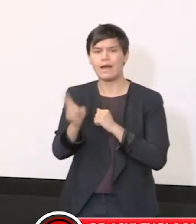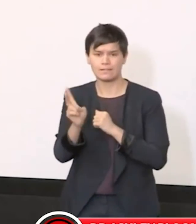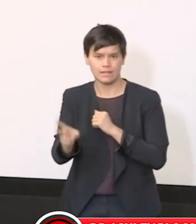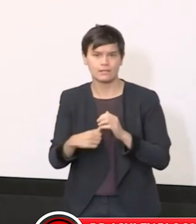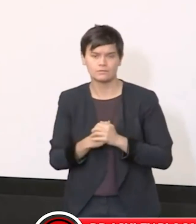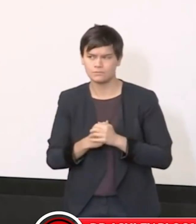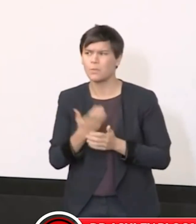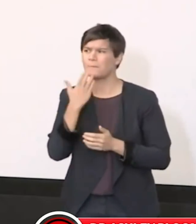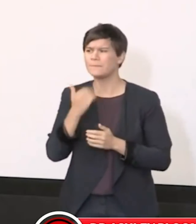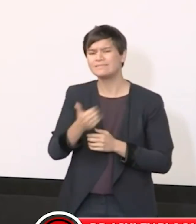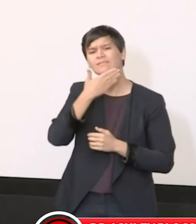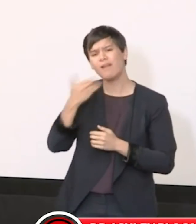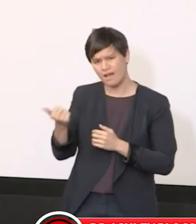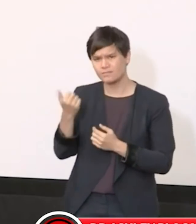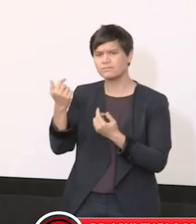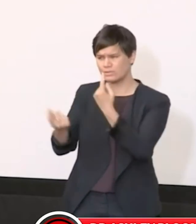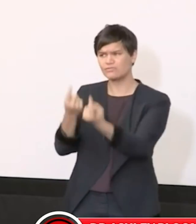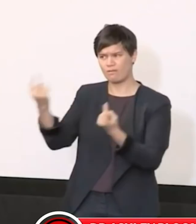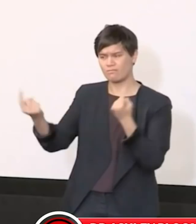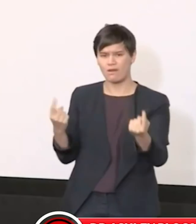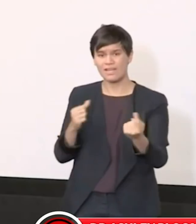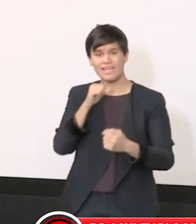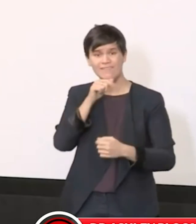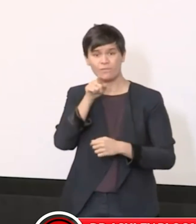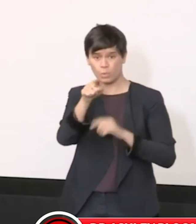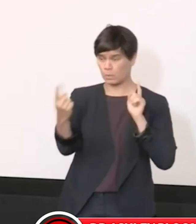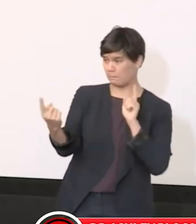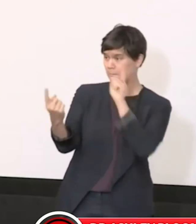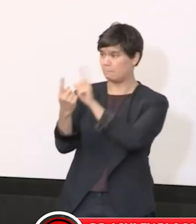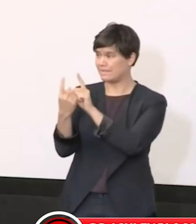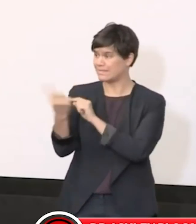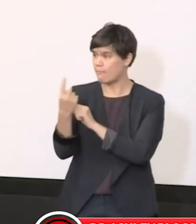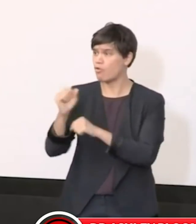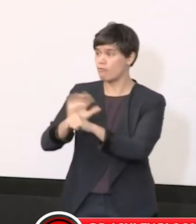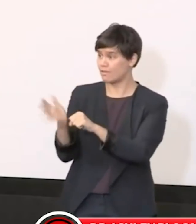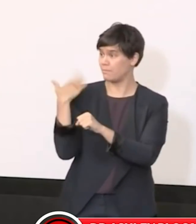everybody that if you come across people who have had COVID-19 infection, please be inclusive.